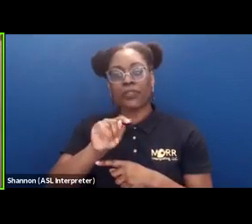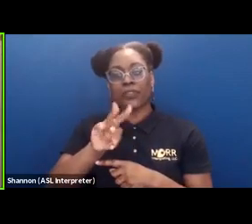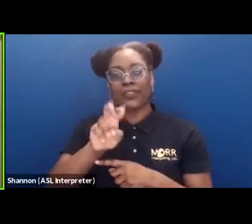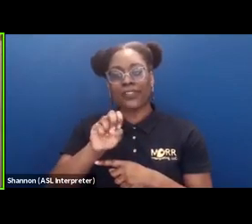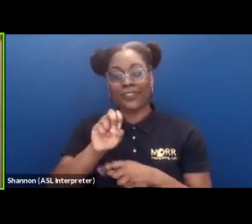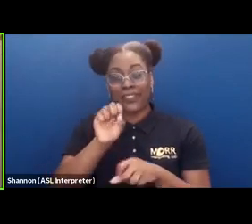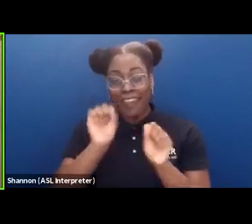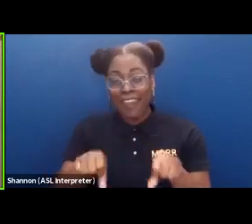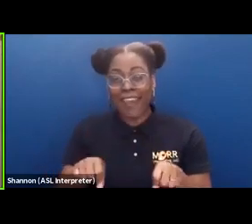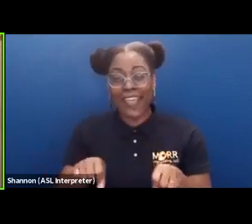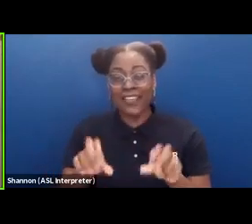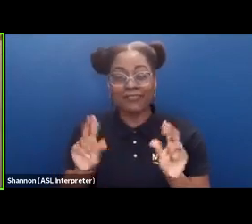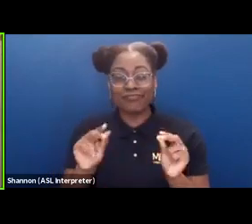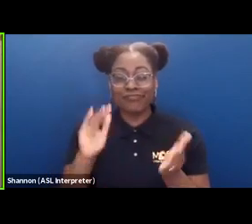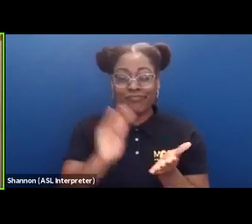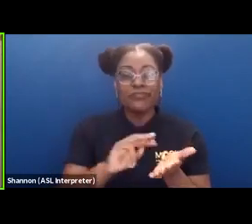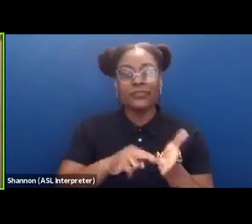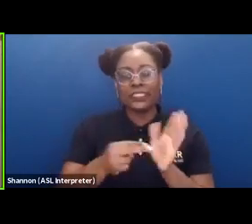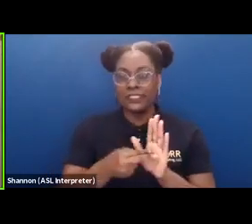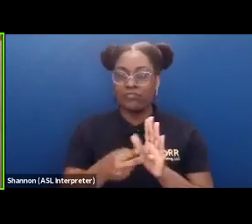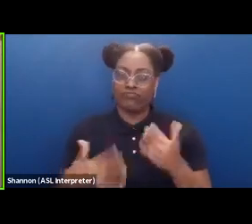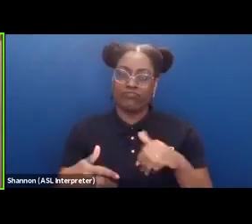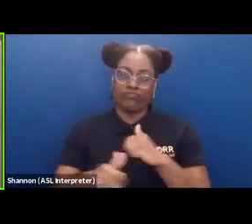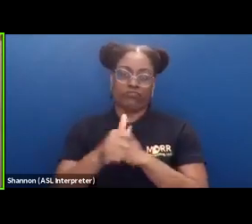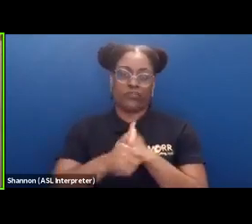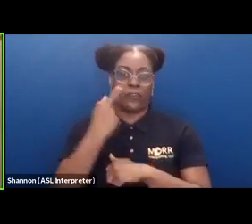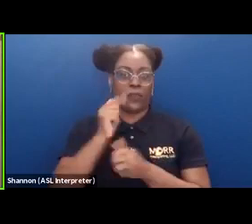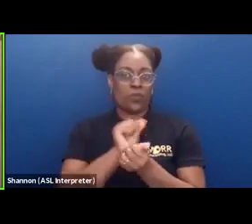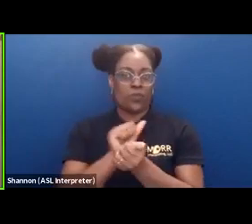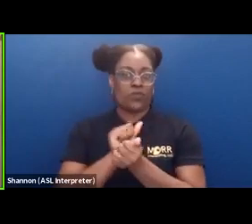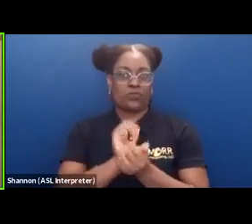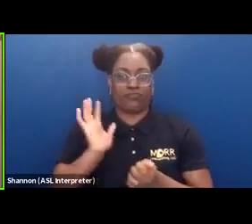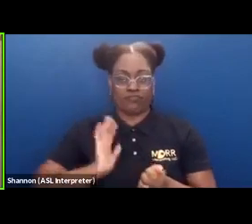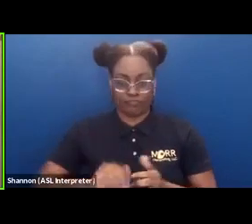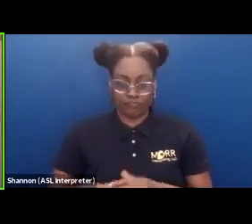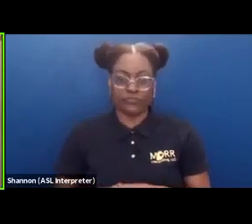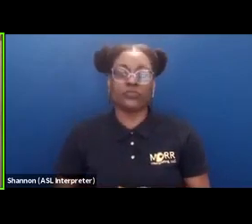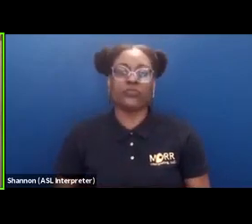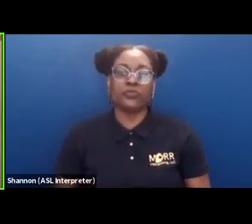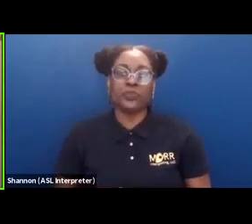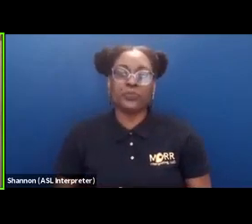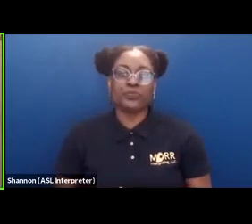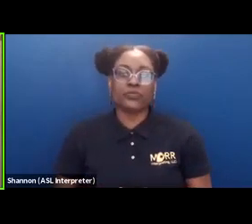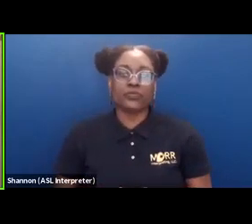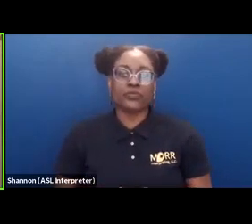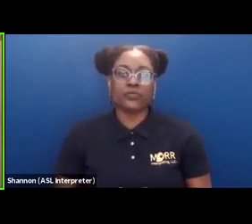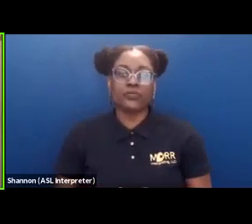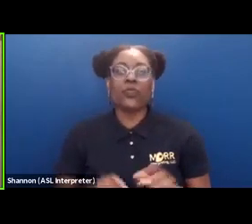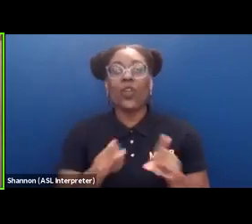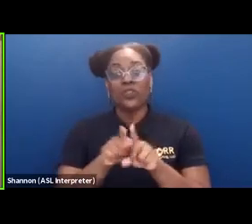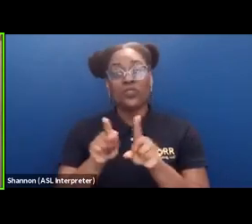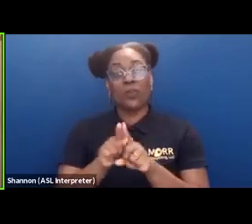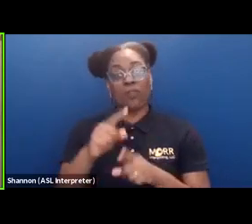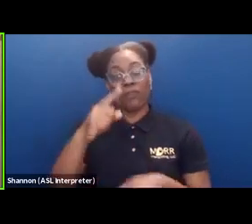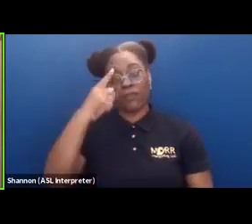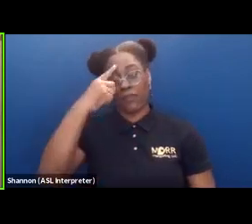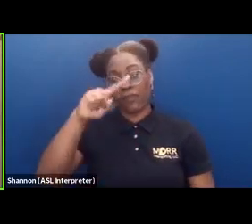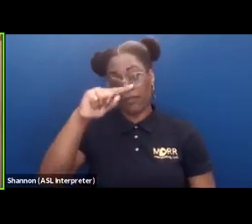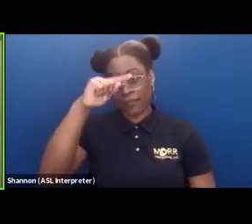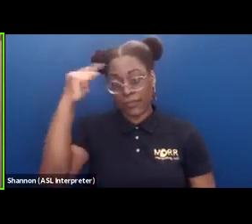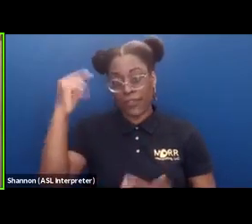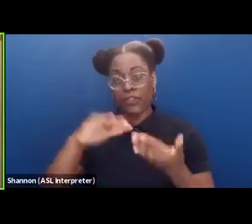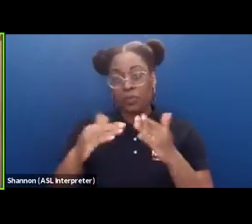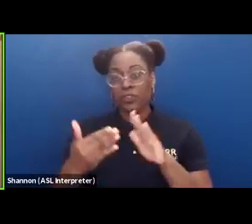being someone who complains, right? And these things can sometimes be culturally risky in Black communities. I can't say that it